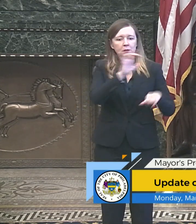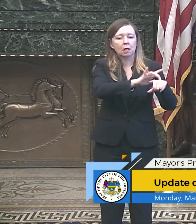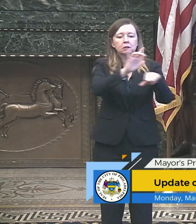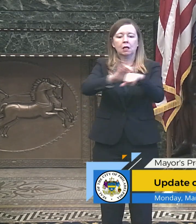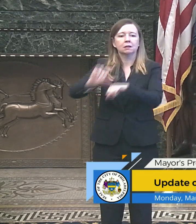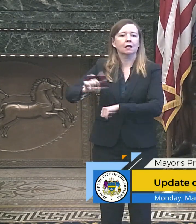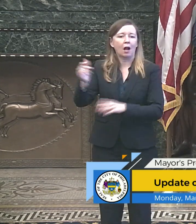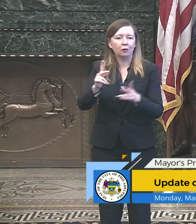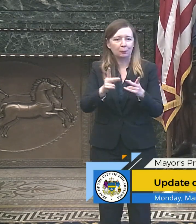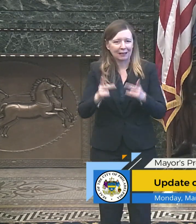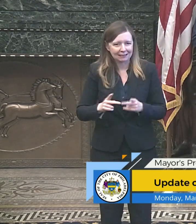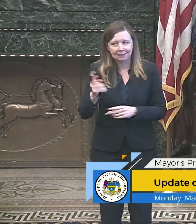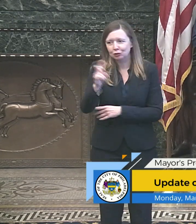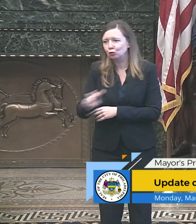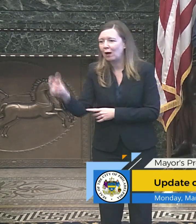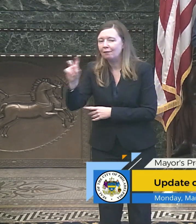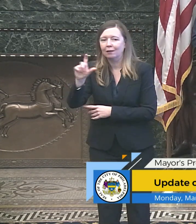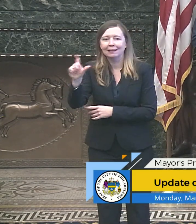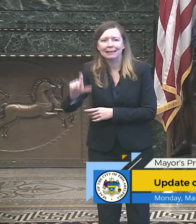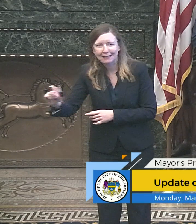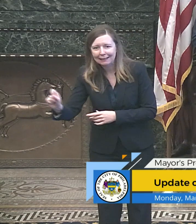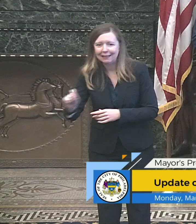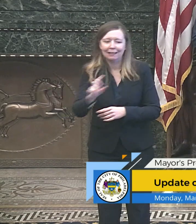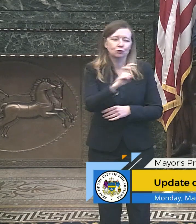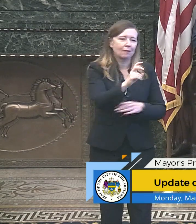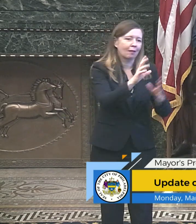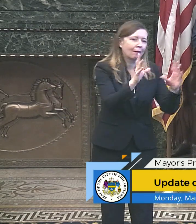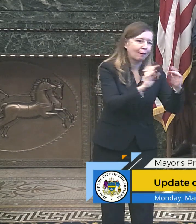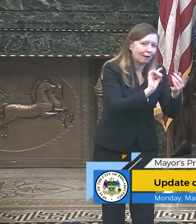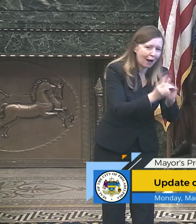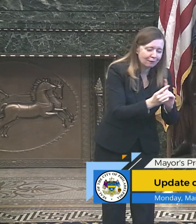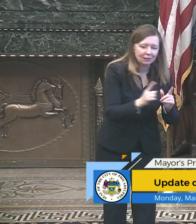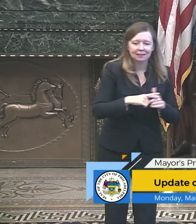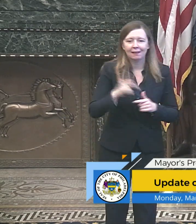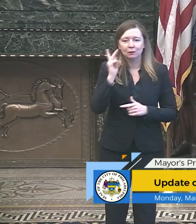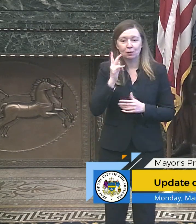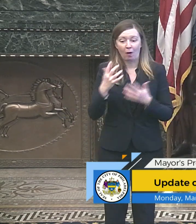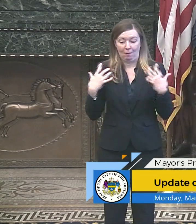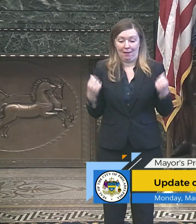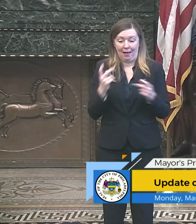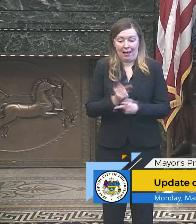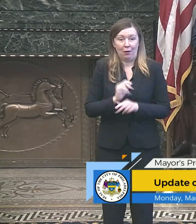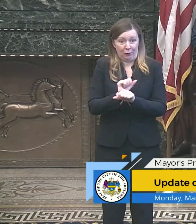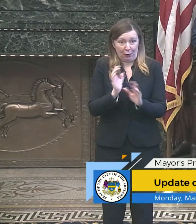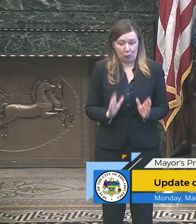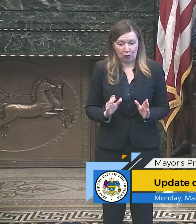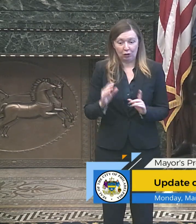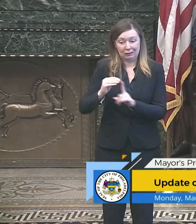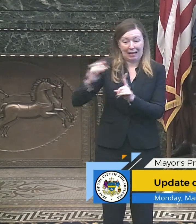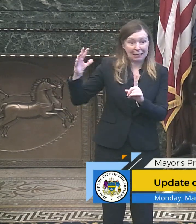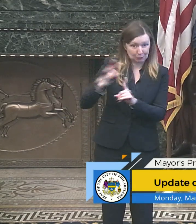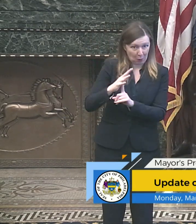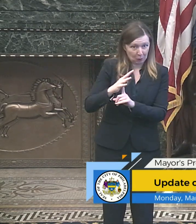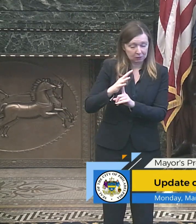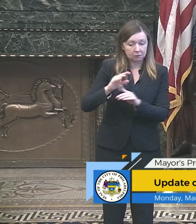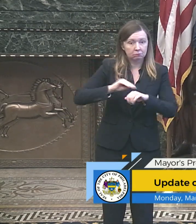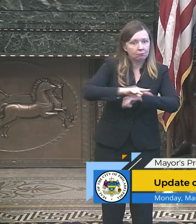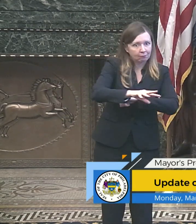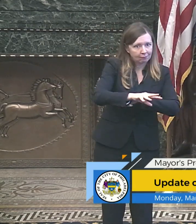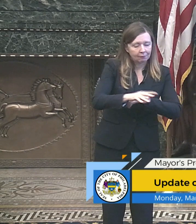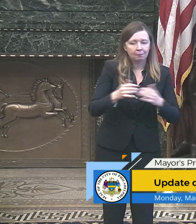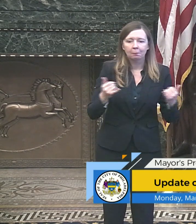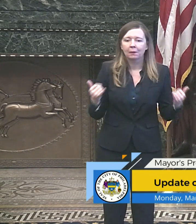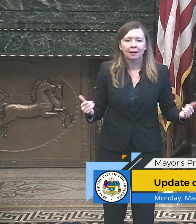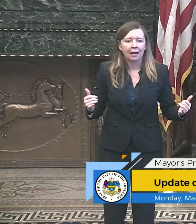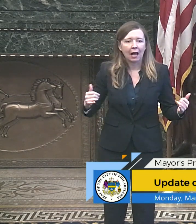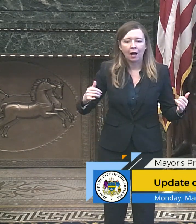who went to conferences in Italy or that sort of thing. And then you saw the healthcare workers that they were exposed to. But now this is clearly